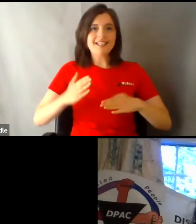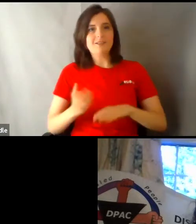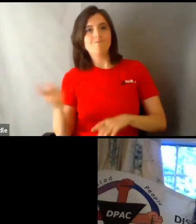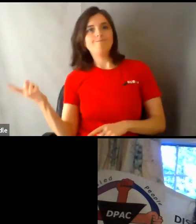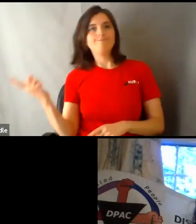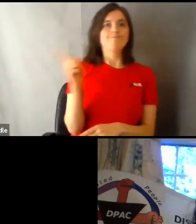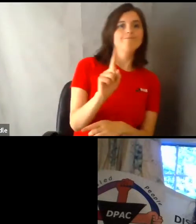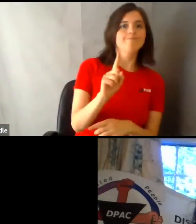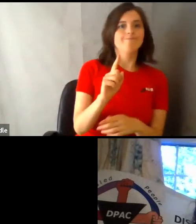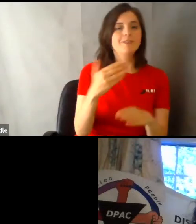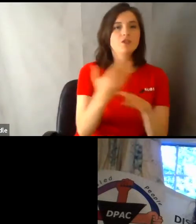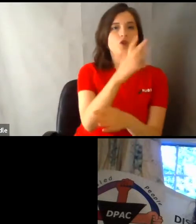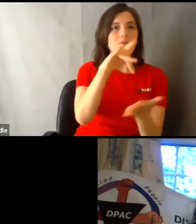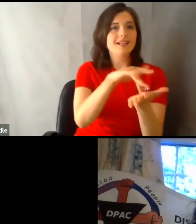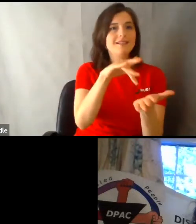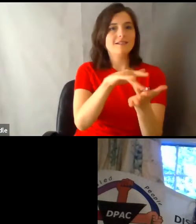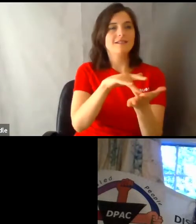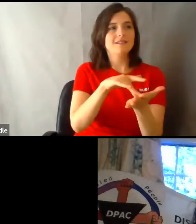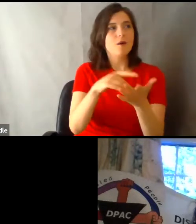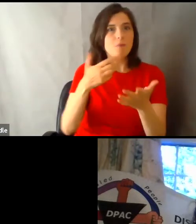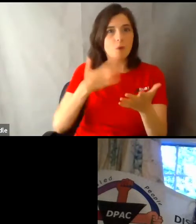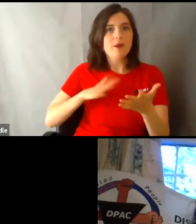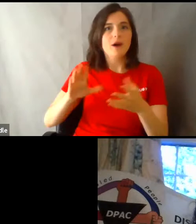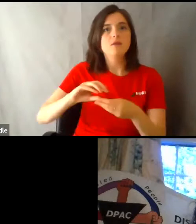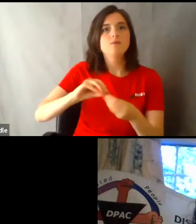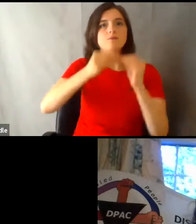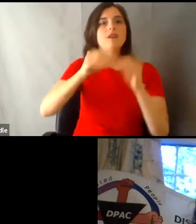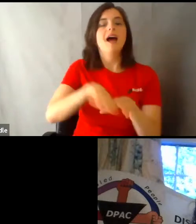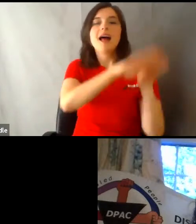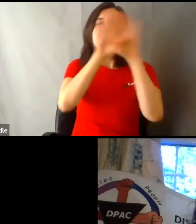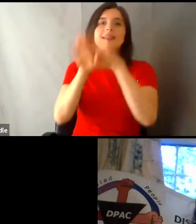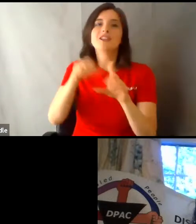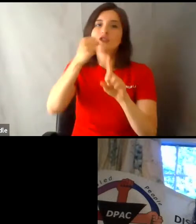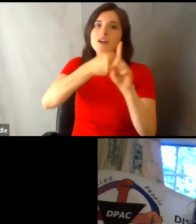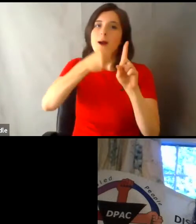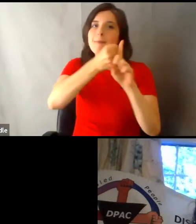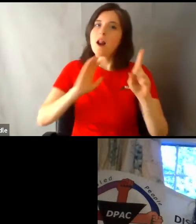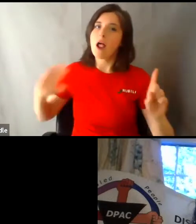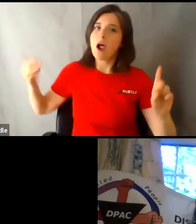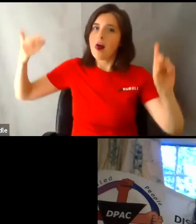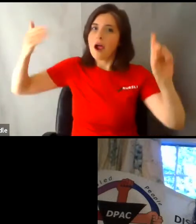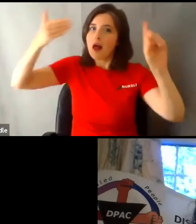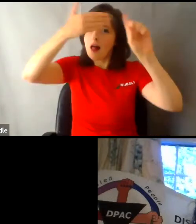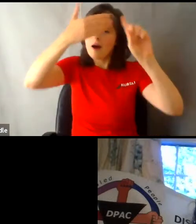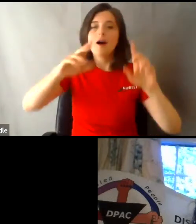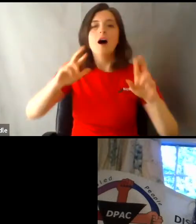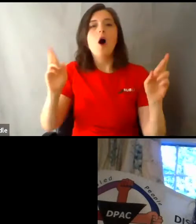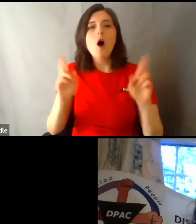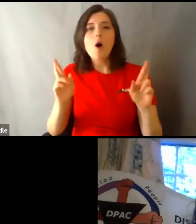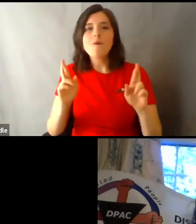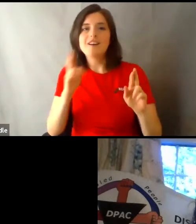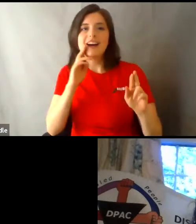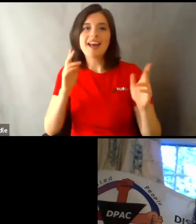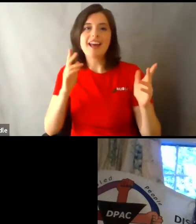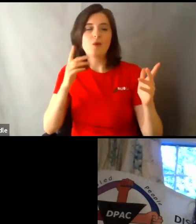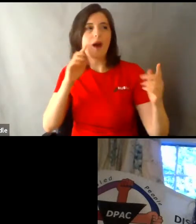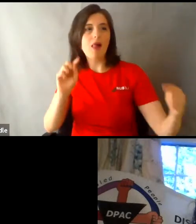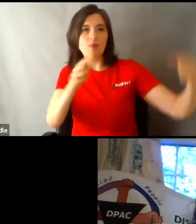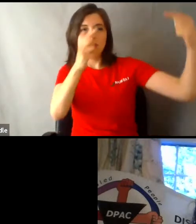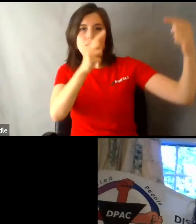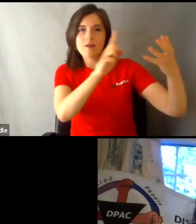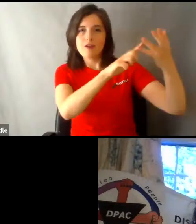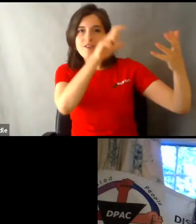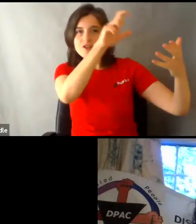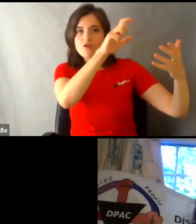spread this and build a national campaign that can punch above its weight and hopefully knock universal credit into touch once and